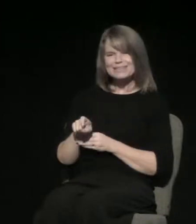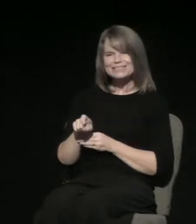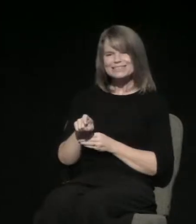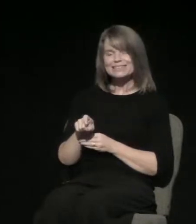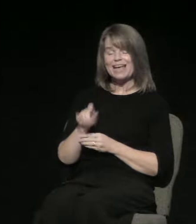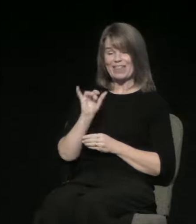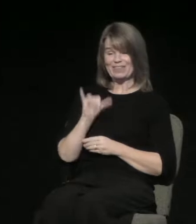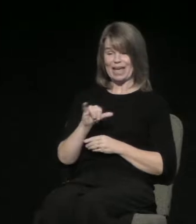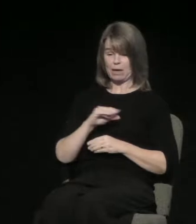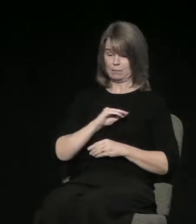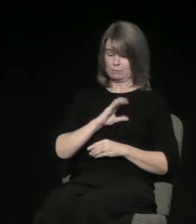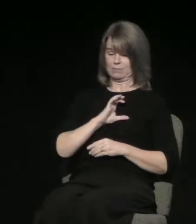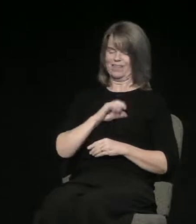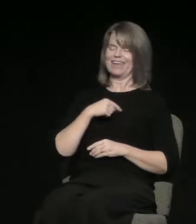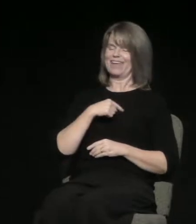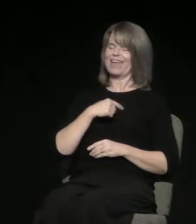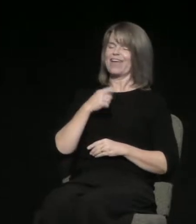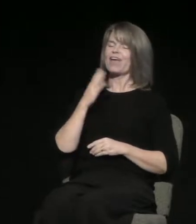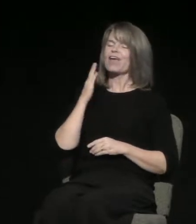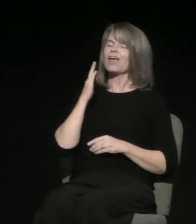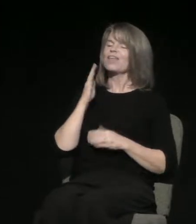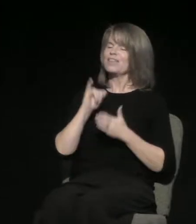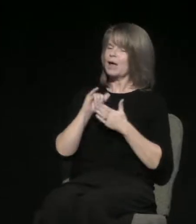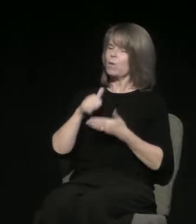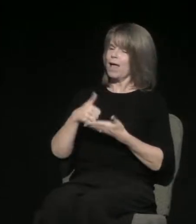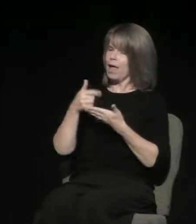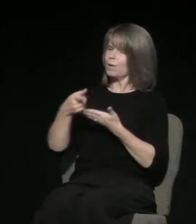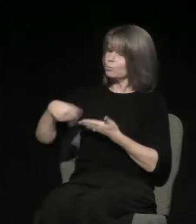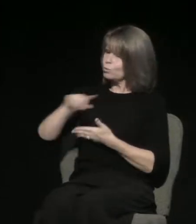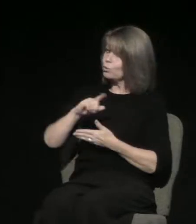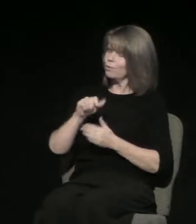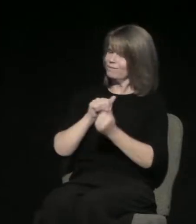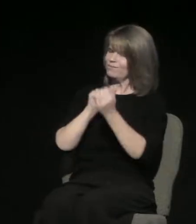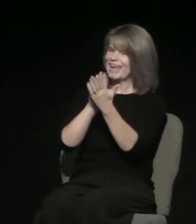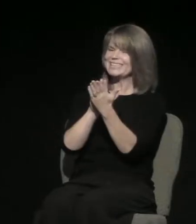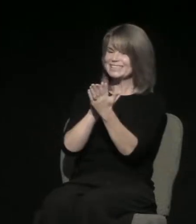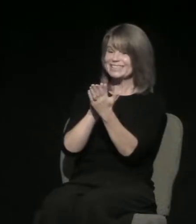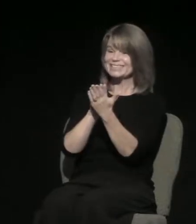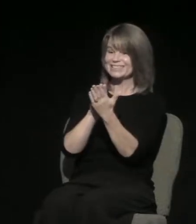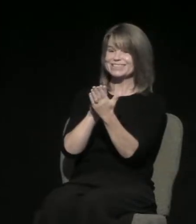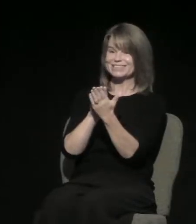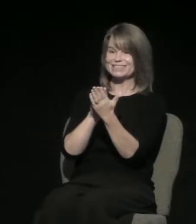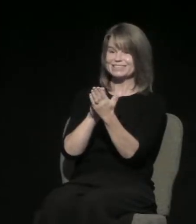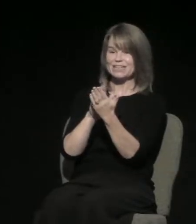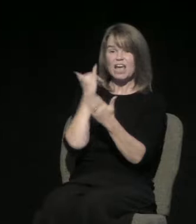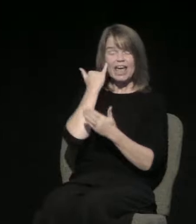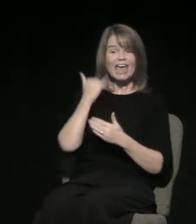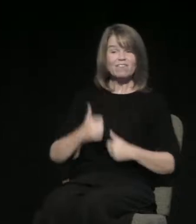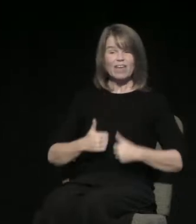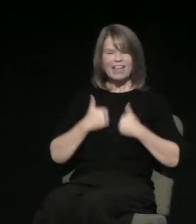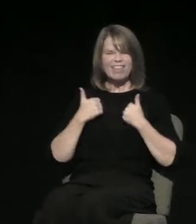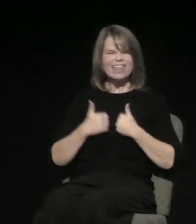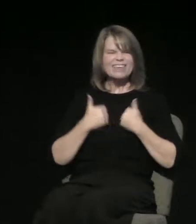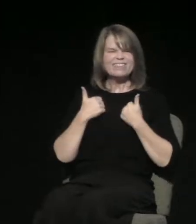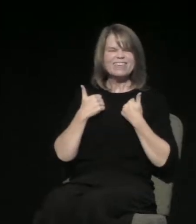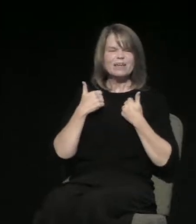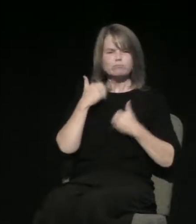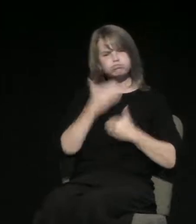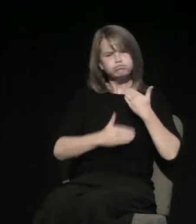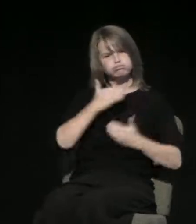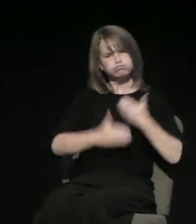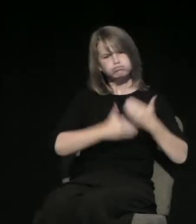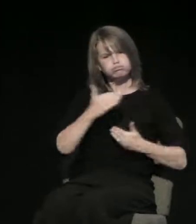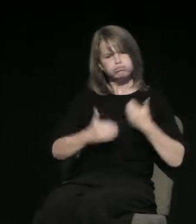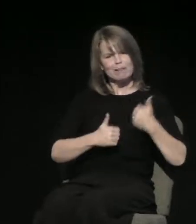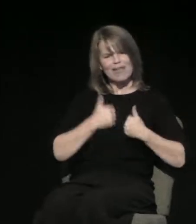Because That's The Wellspring That You're Going To Draw From If You've Been Living Your Life Running On Empty Spiritually